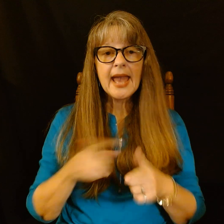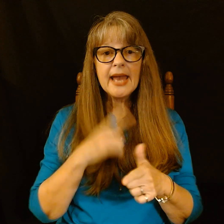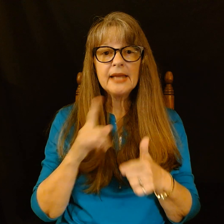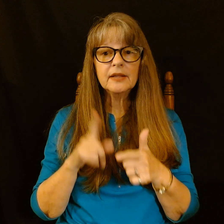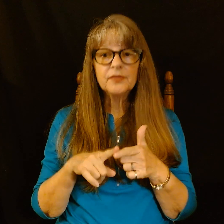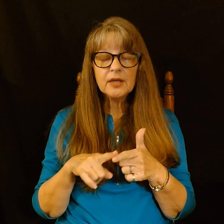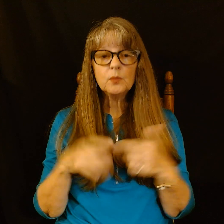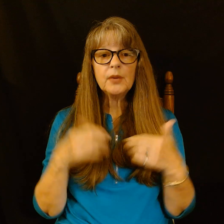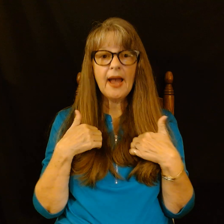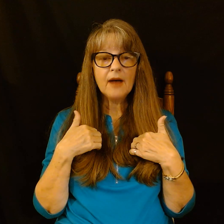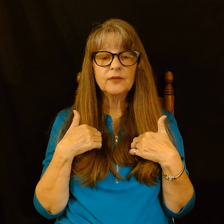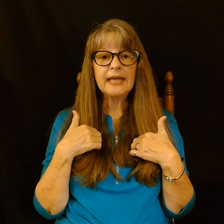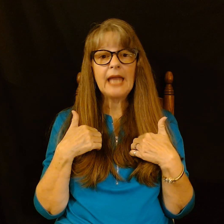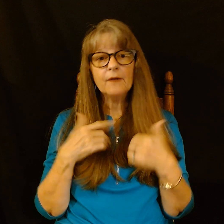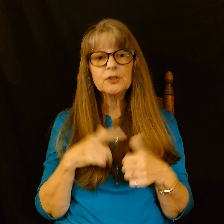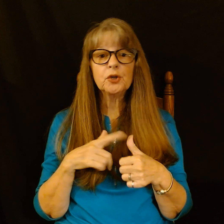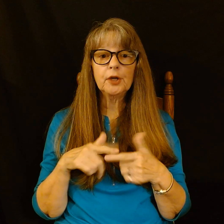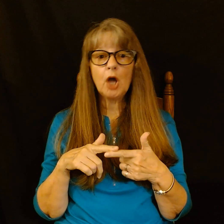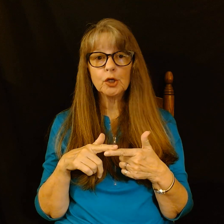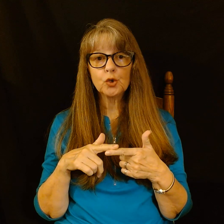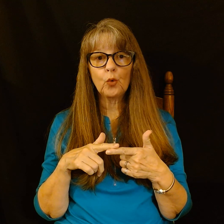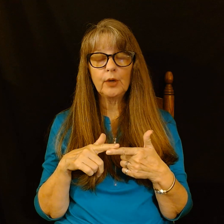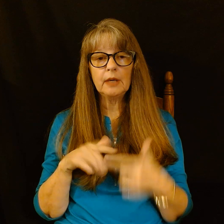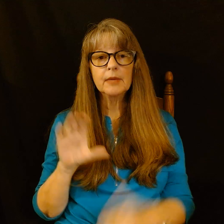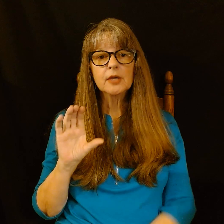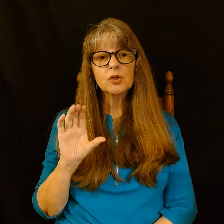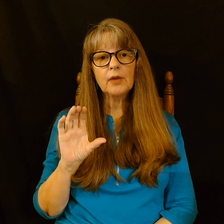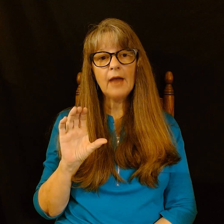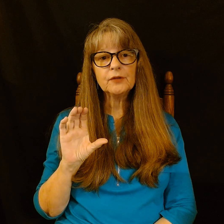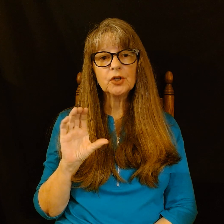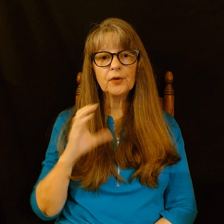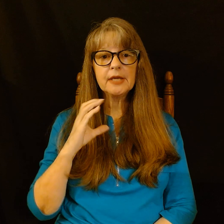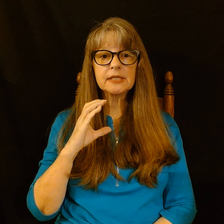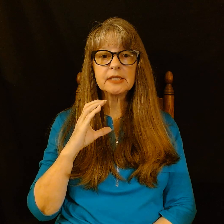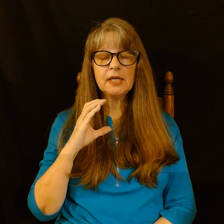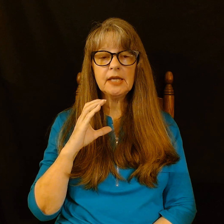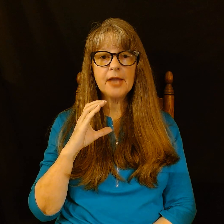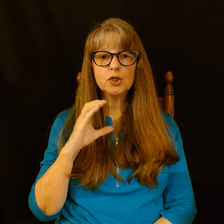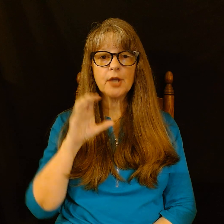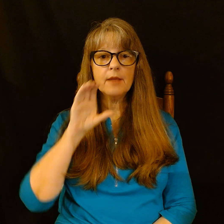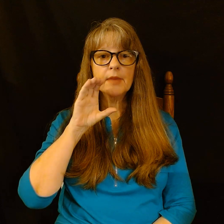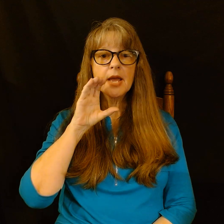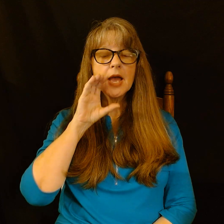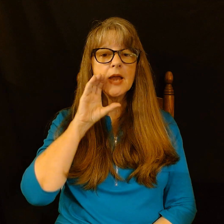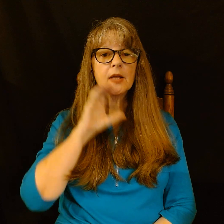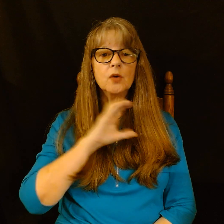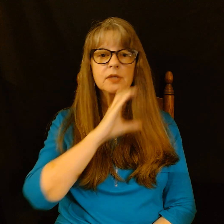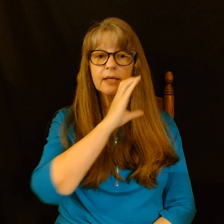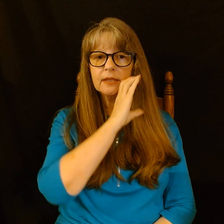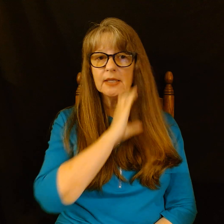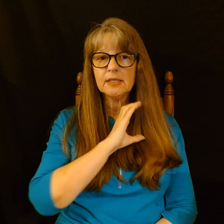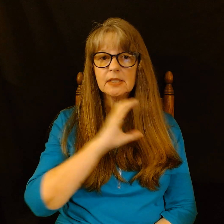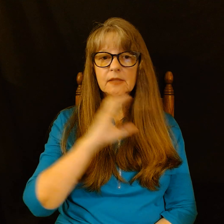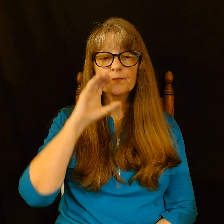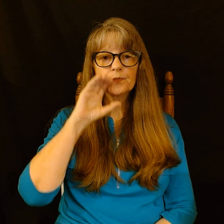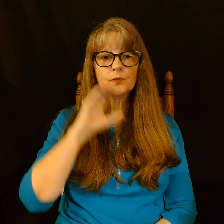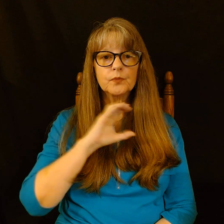And then we have like cafeteria and auditorium. So cafeteria is a C hand shape, and it goes like this, like